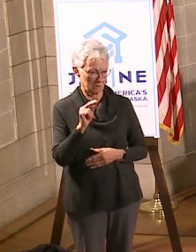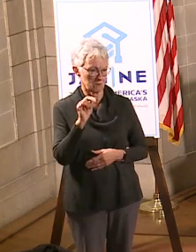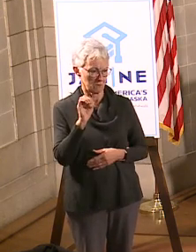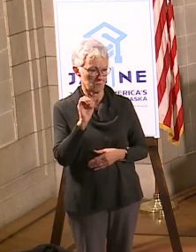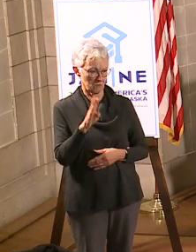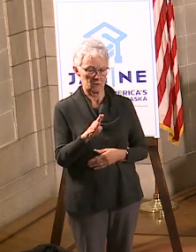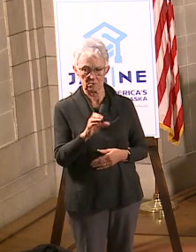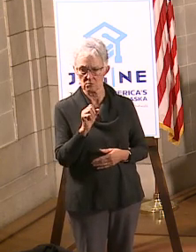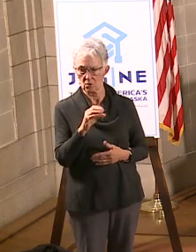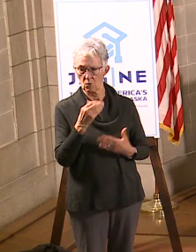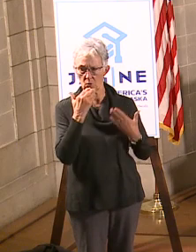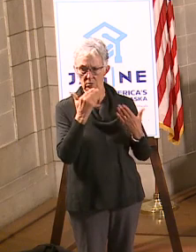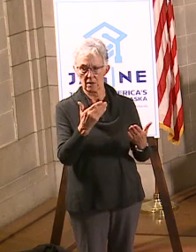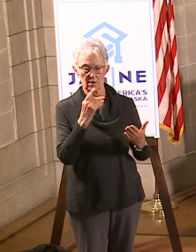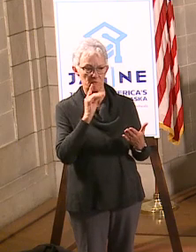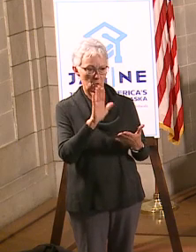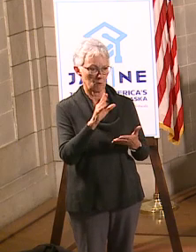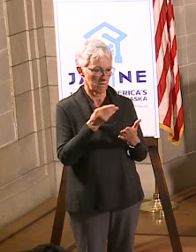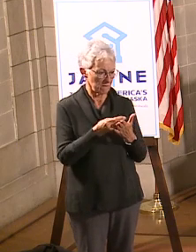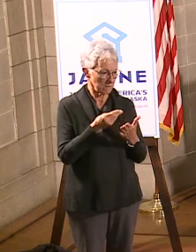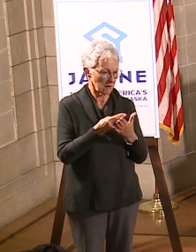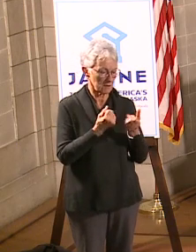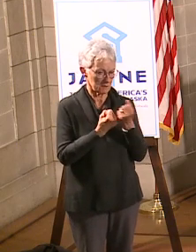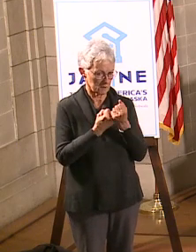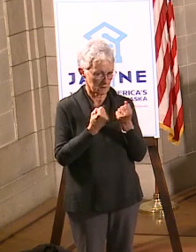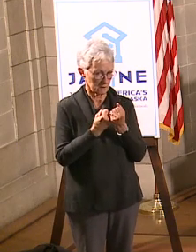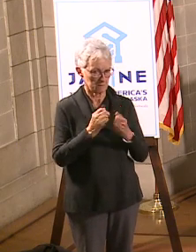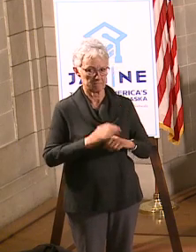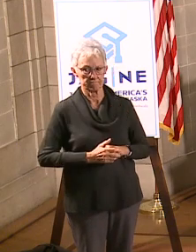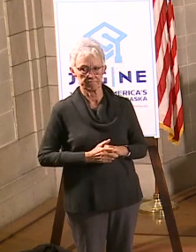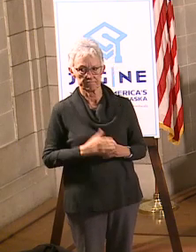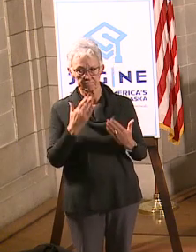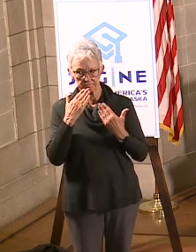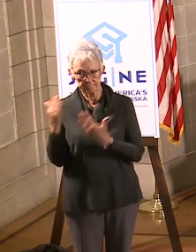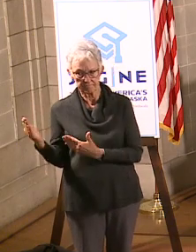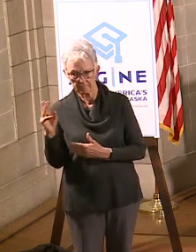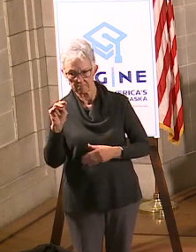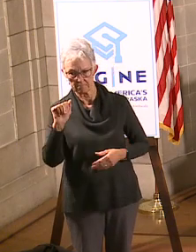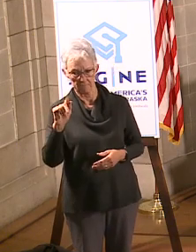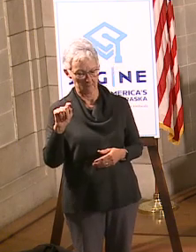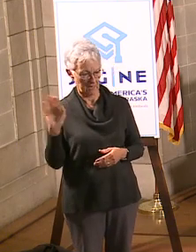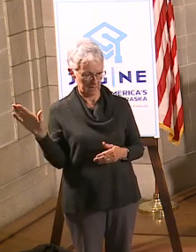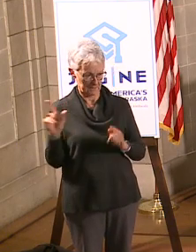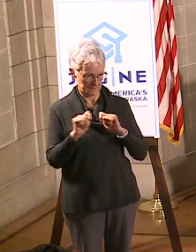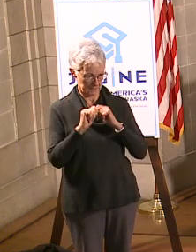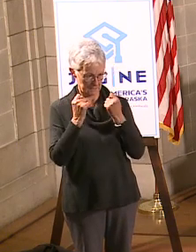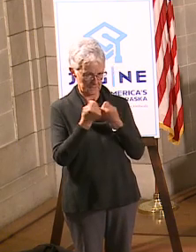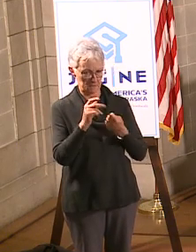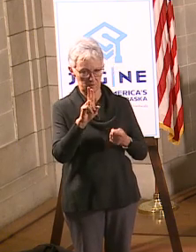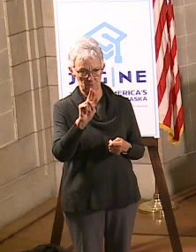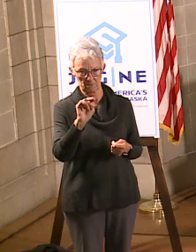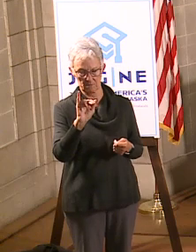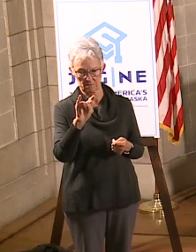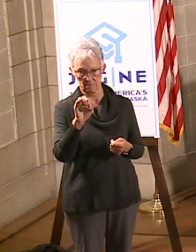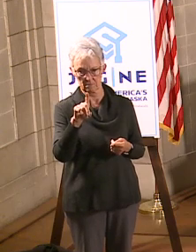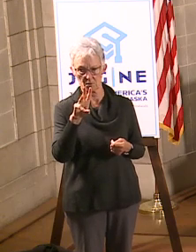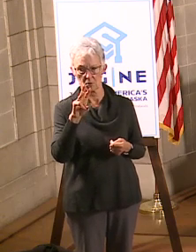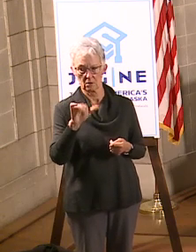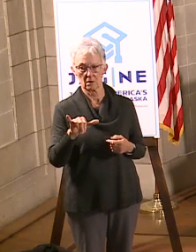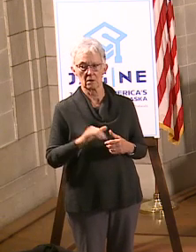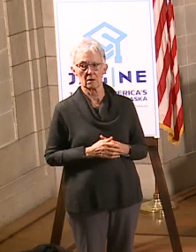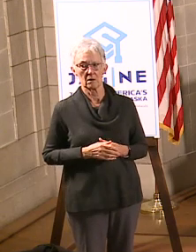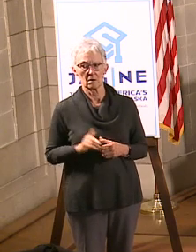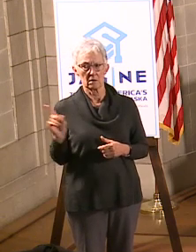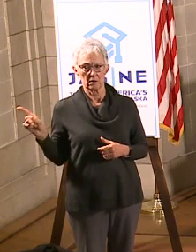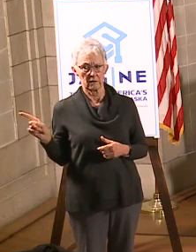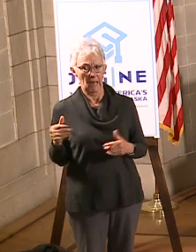other support. Our special thanks to Matt and his team at the United Way, Midlands, having that kind